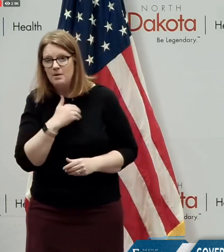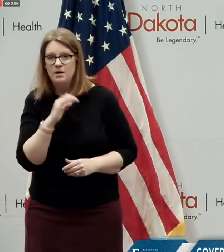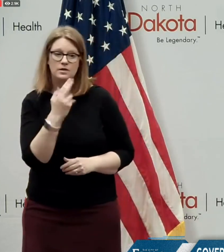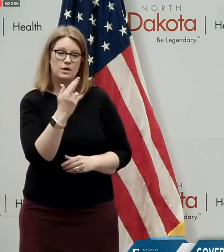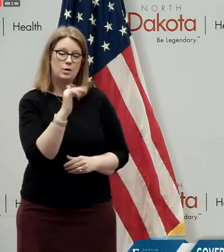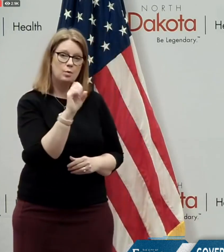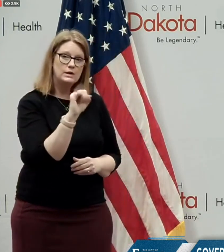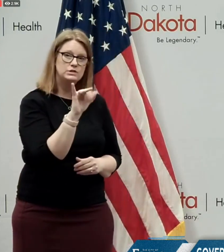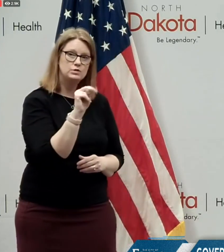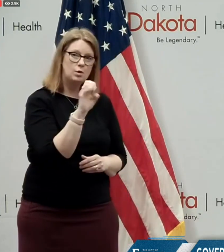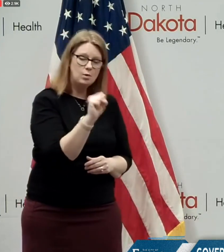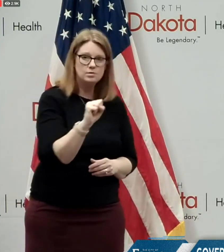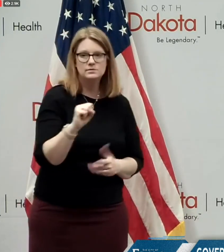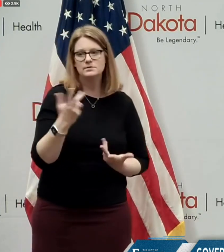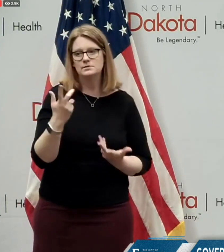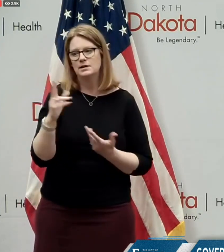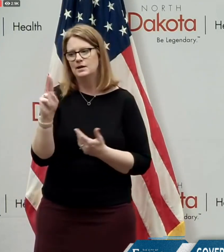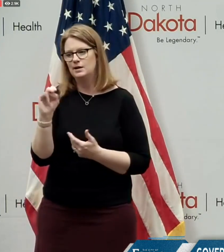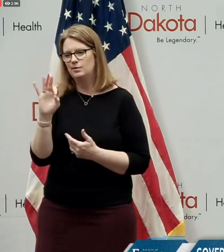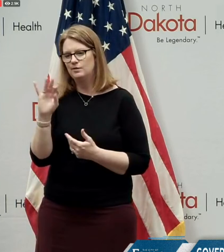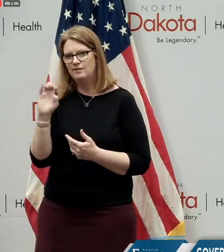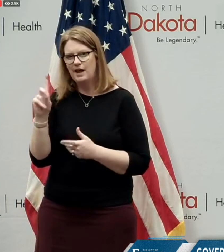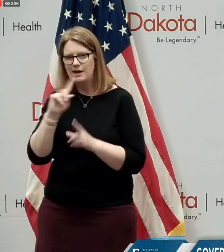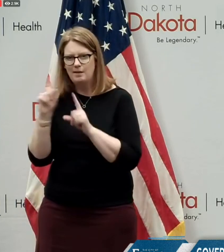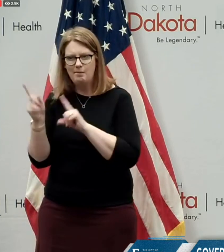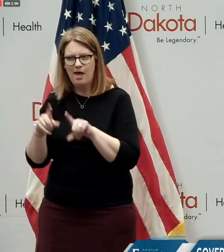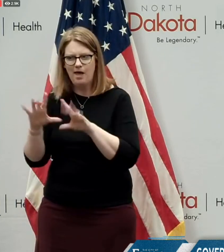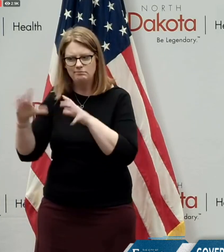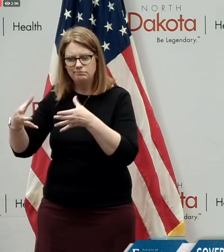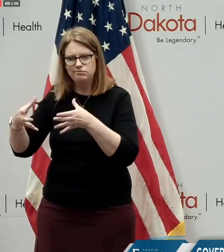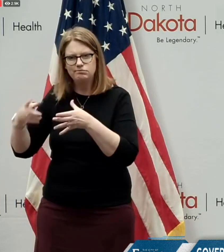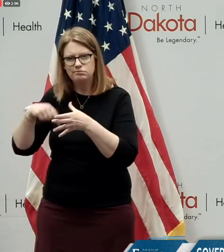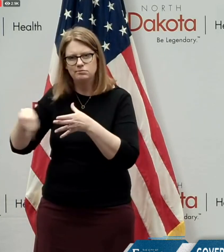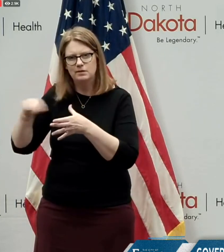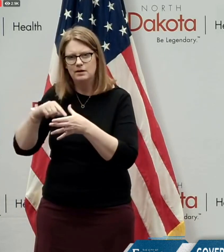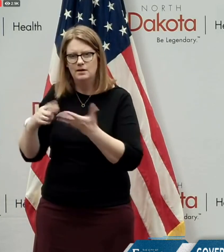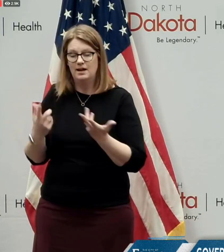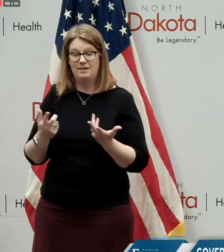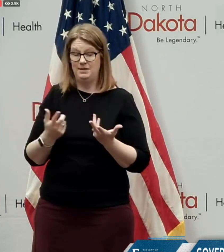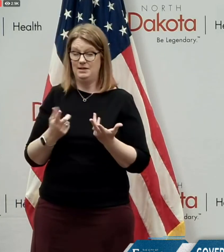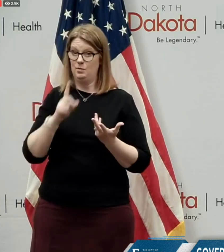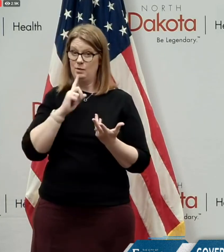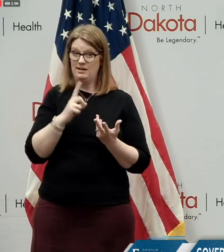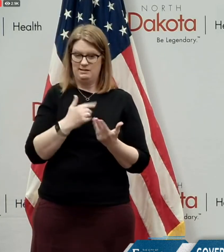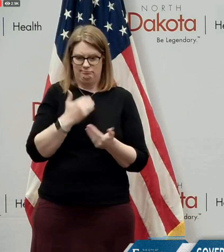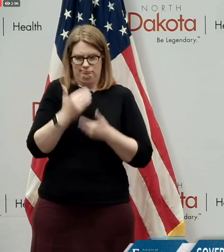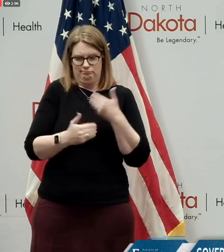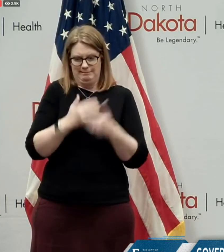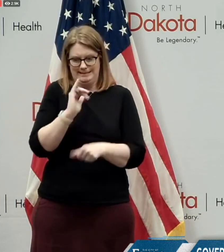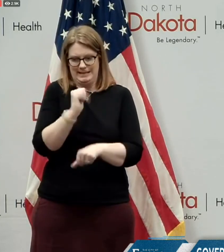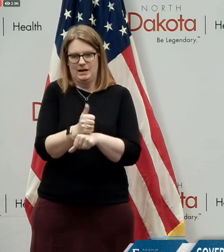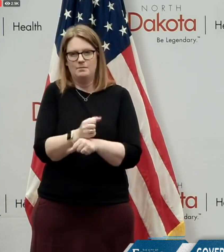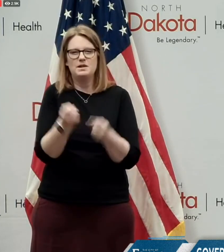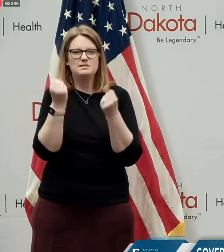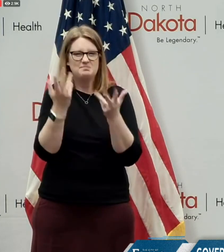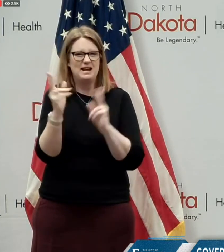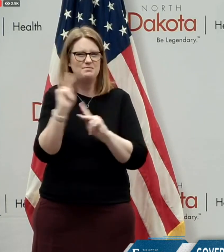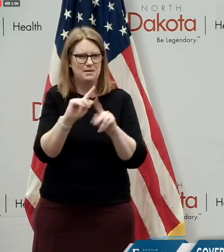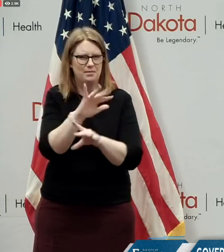the Department of Health, Unified Command. I mean, there's so many people involved in these processes, and also the